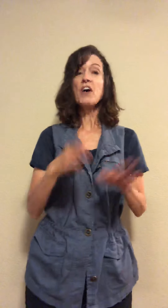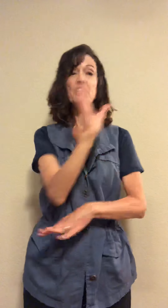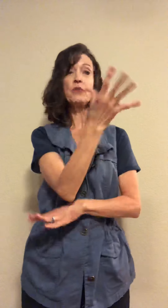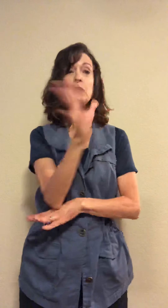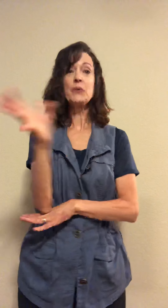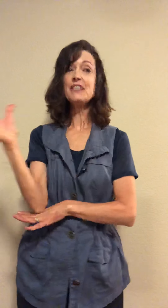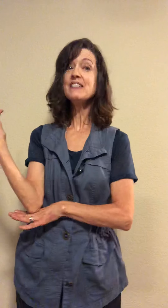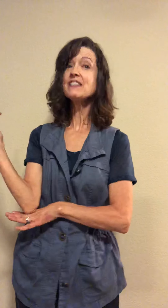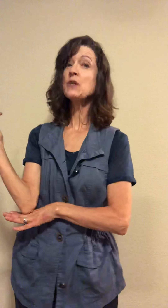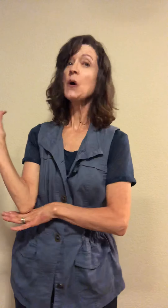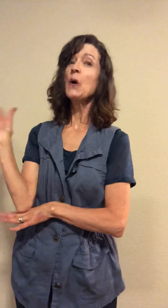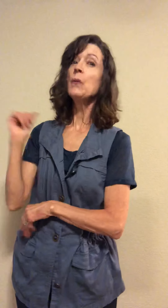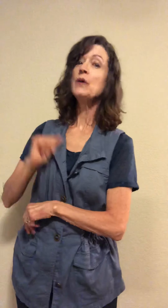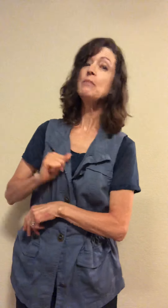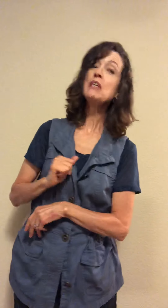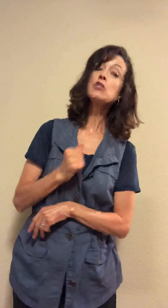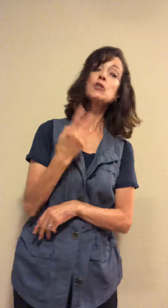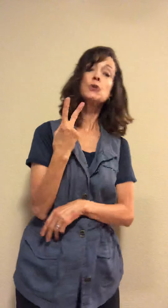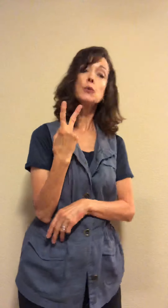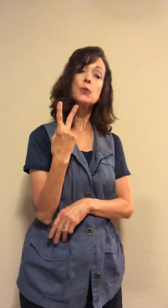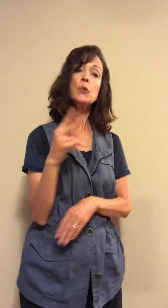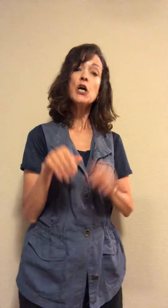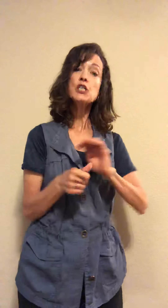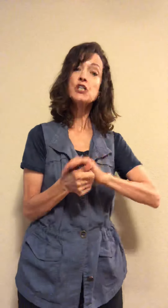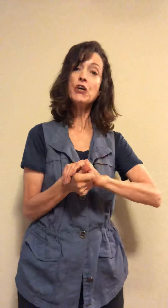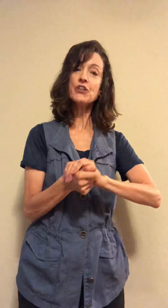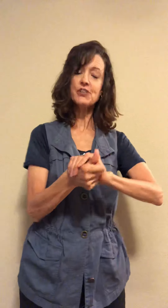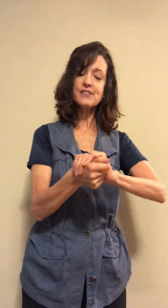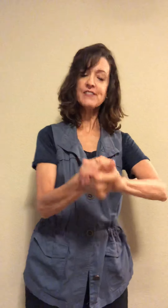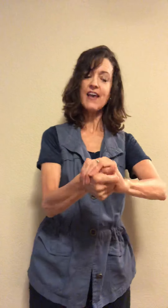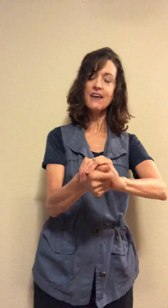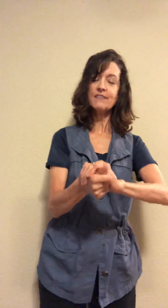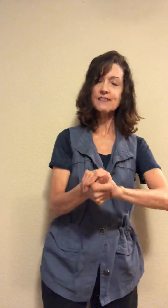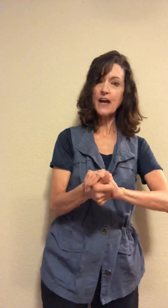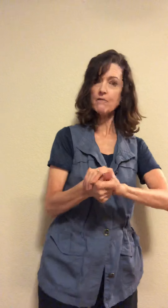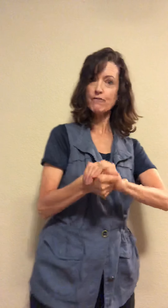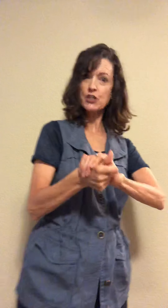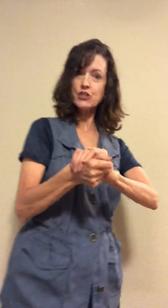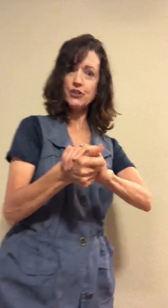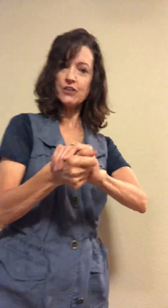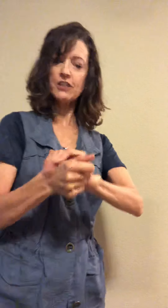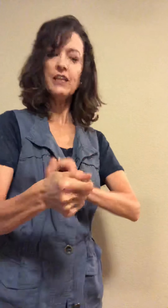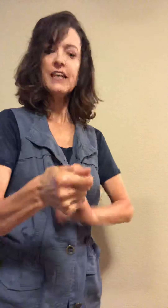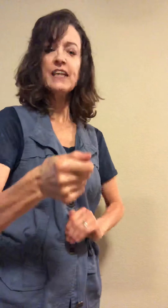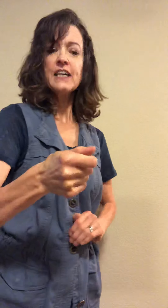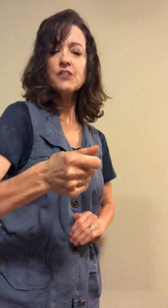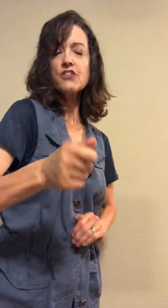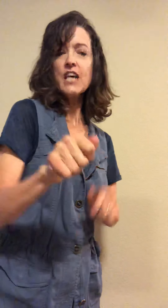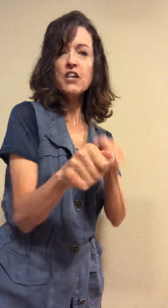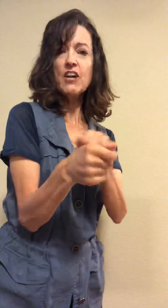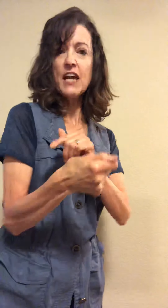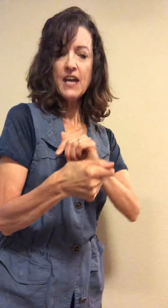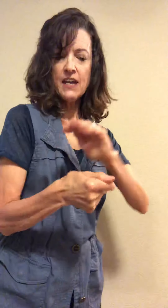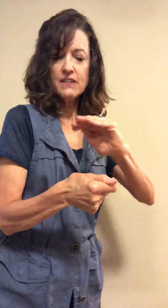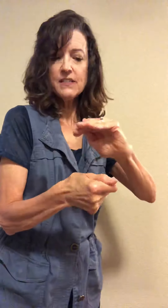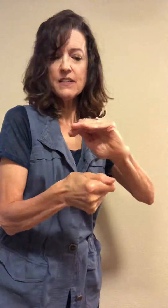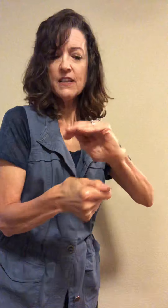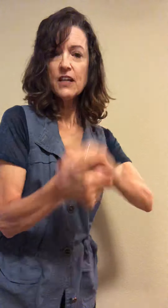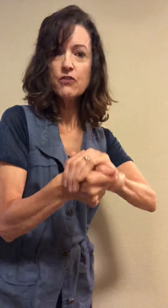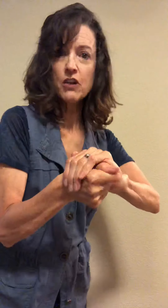in the woods would be 2 turtles. And the sign for turtle is you take your A hand and you